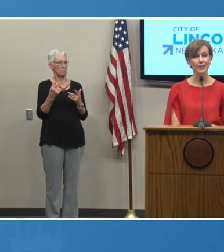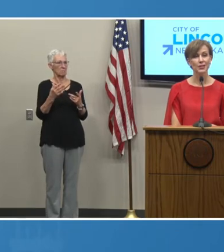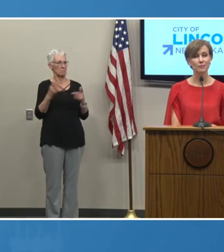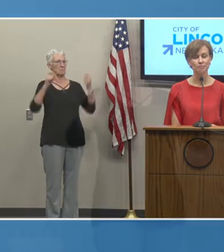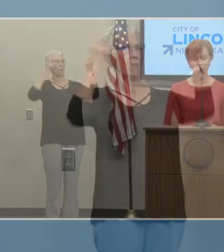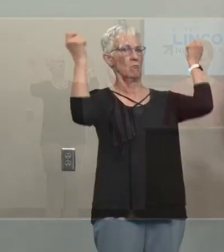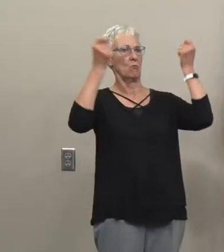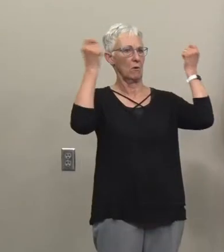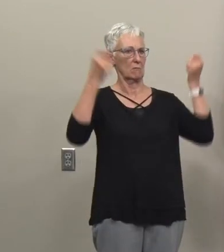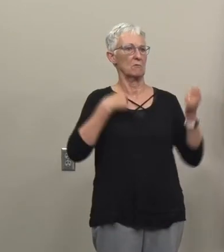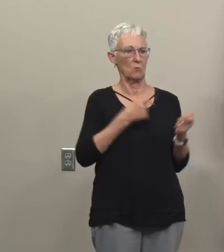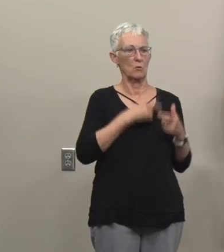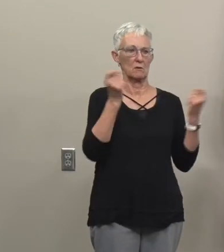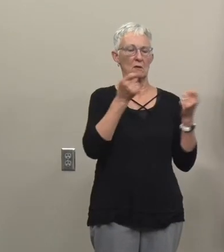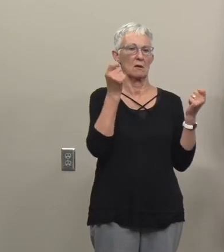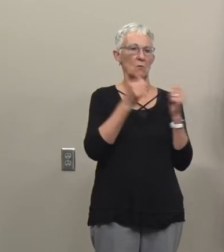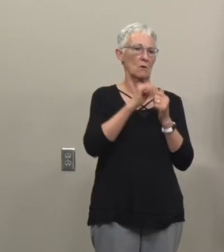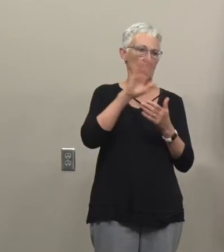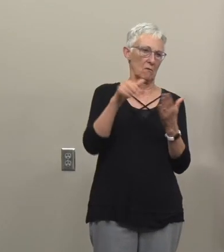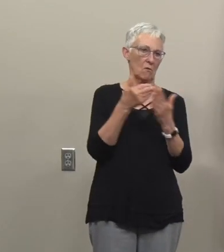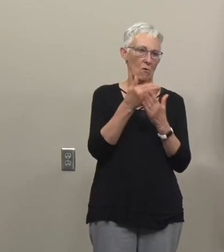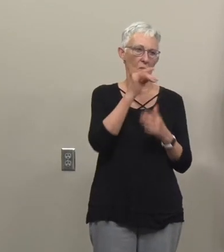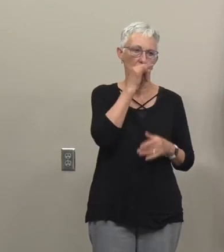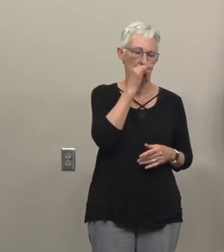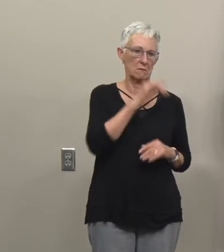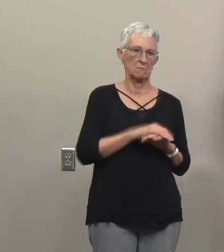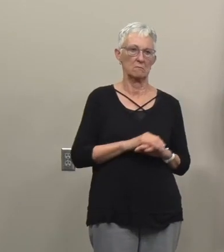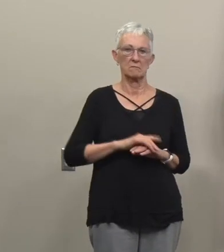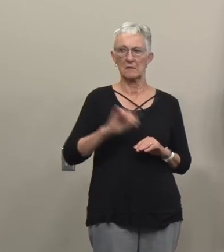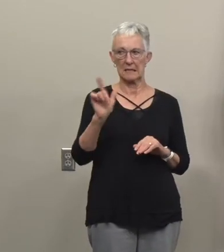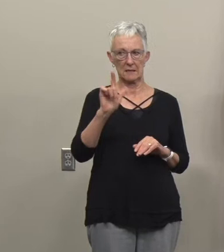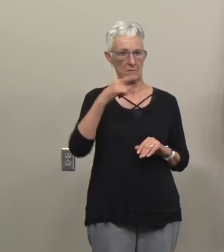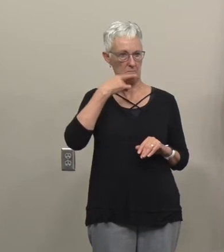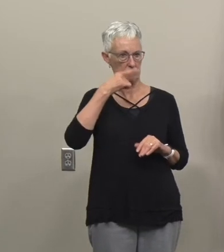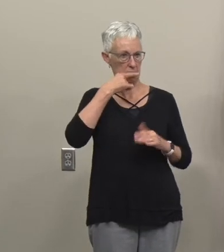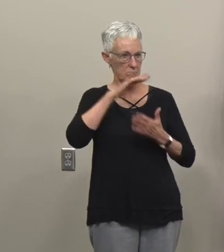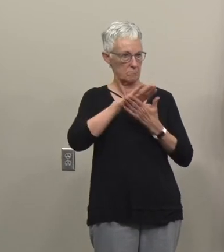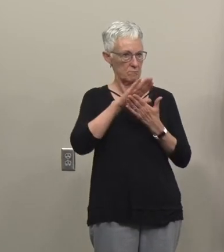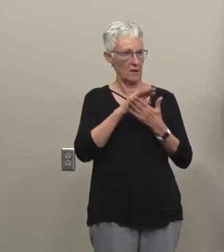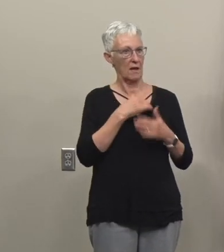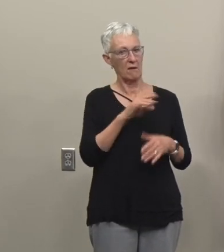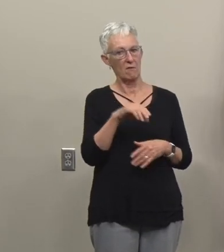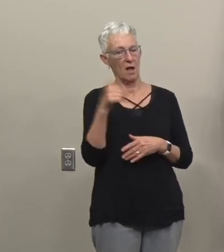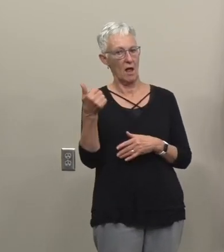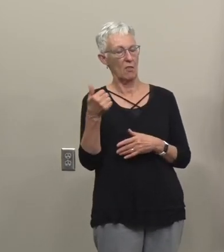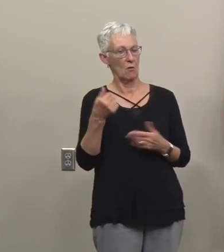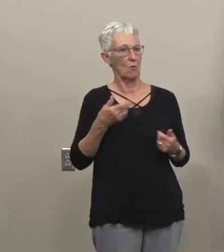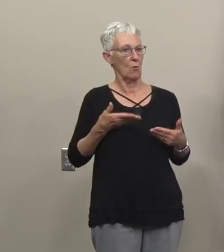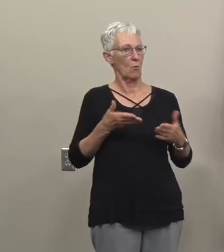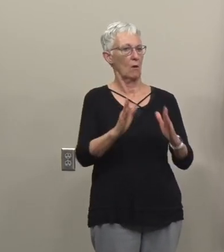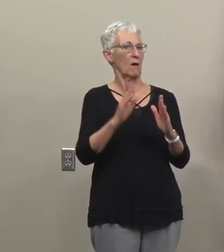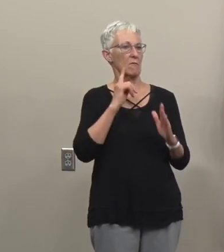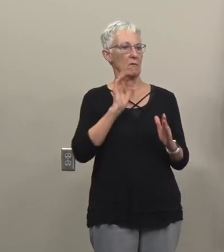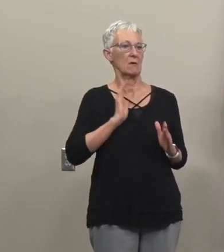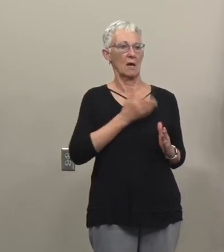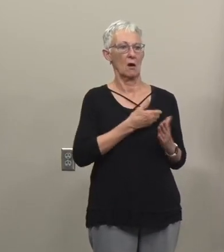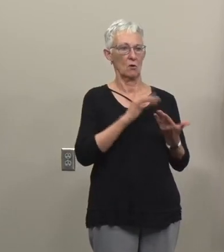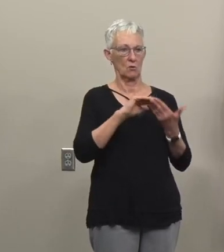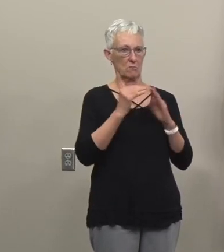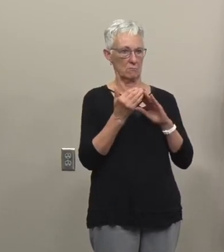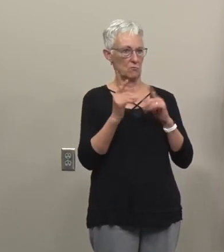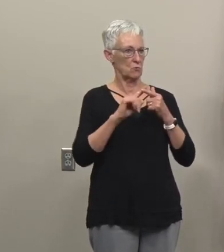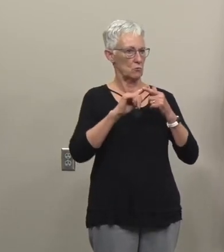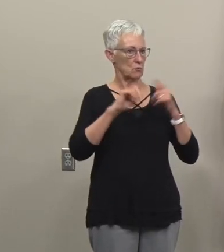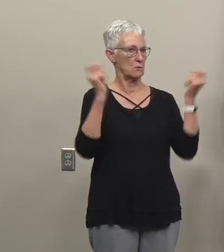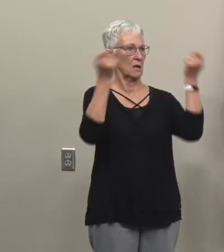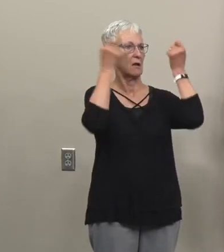all connected." Lincoln Public Schools has also come up with another way for our entire community to celebrate